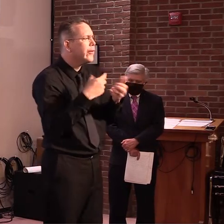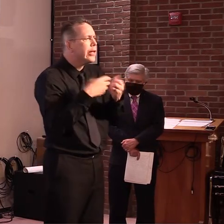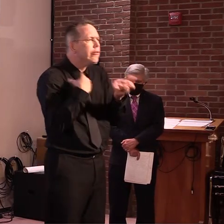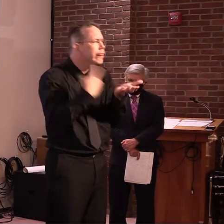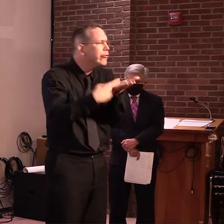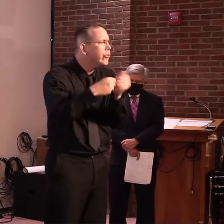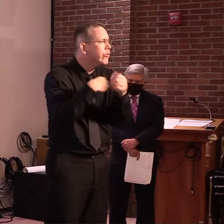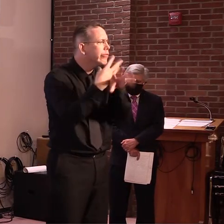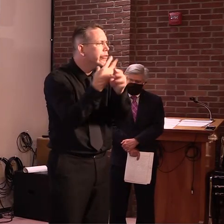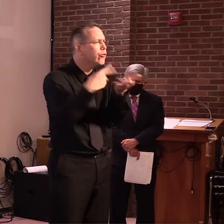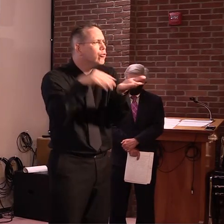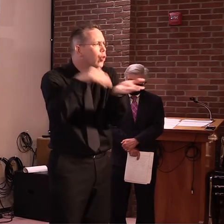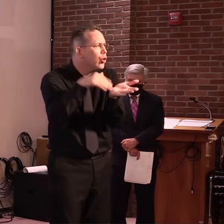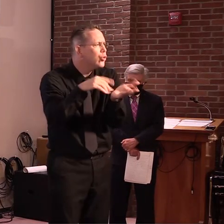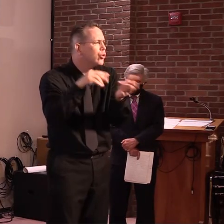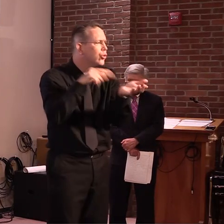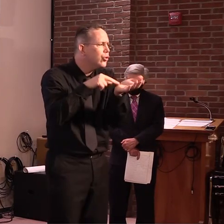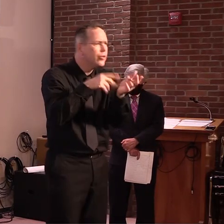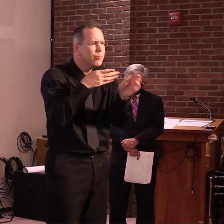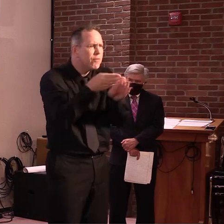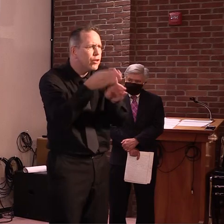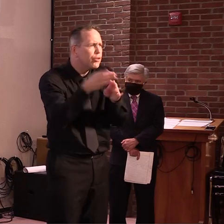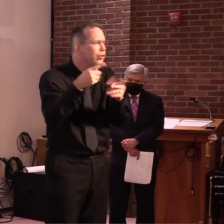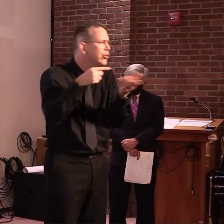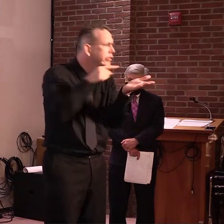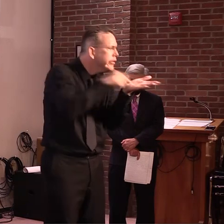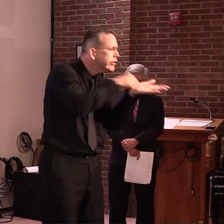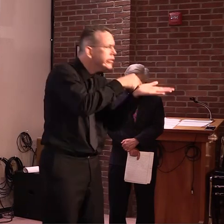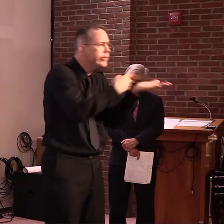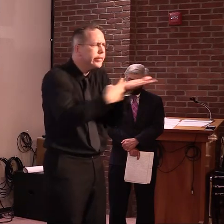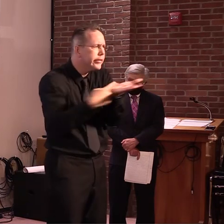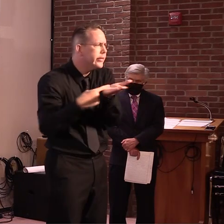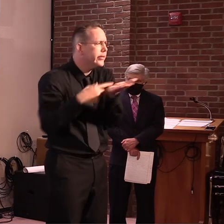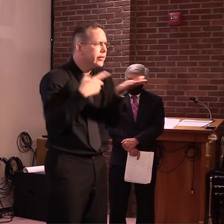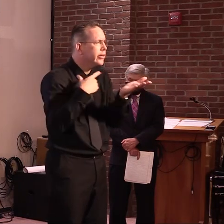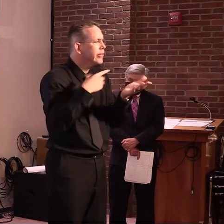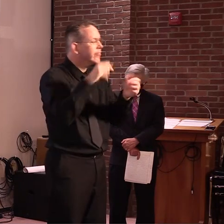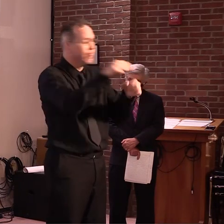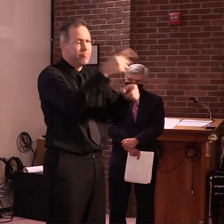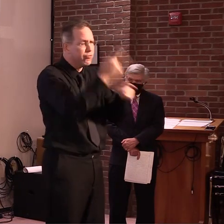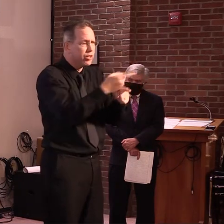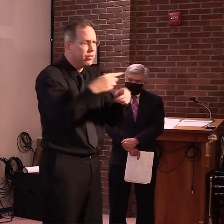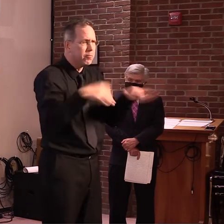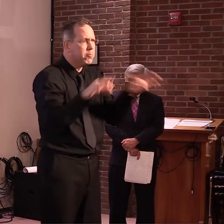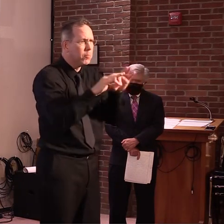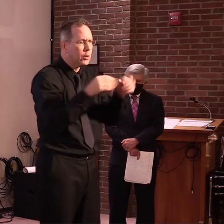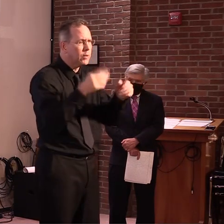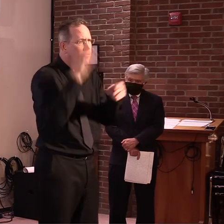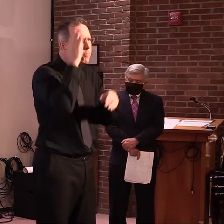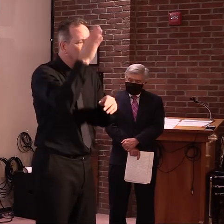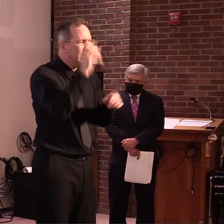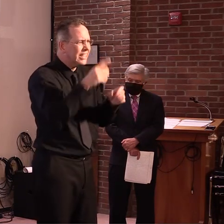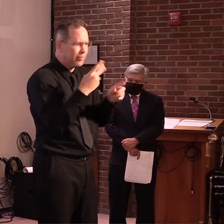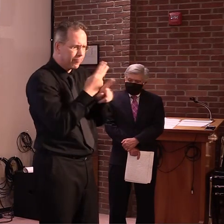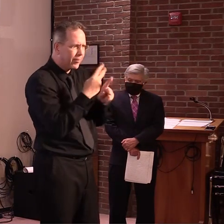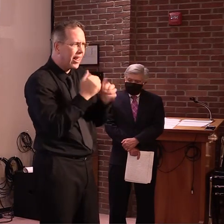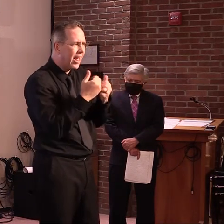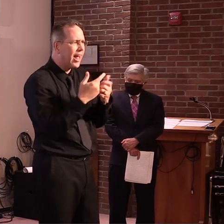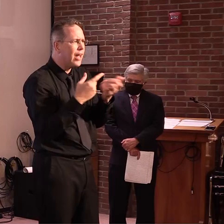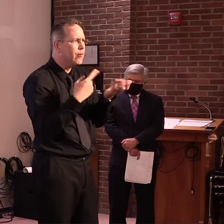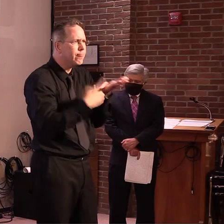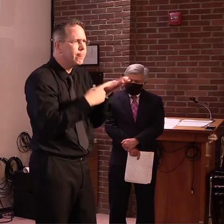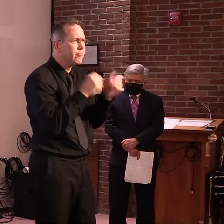as other initiatives along the way. But we need to have a sustainable, healthy healthcare